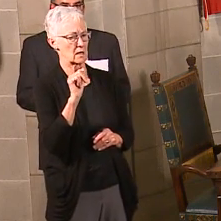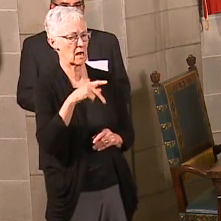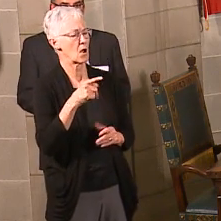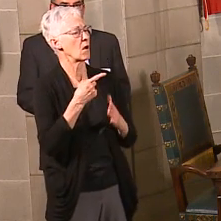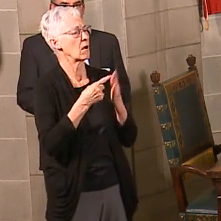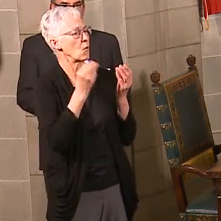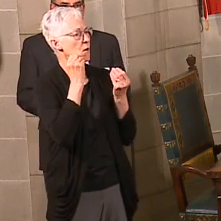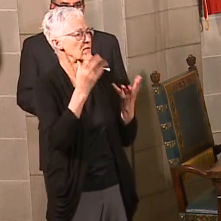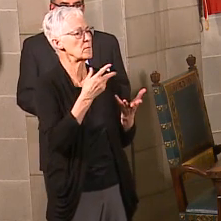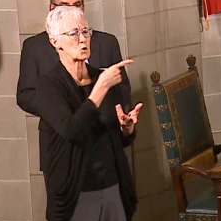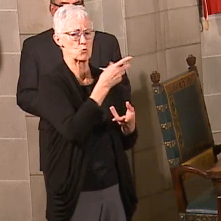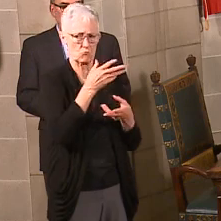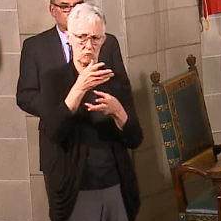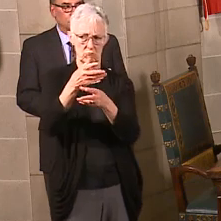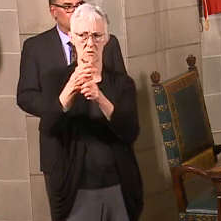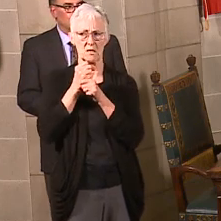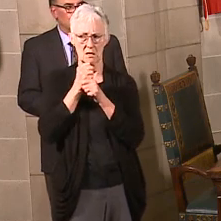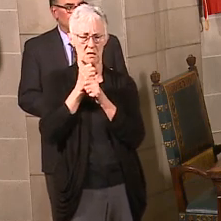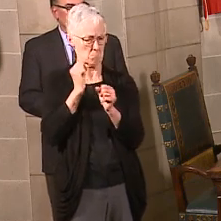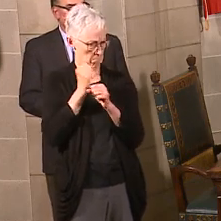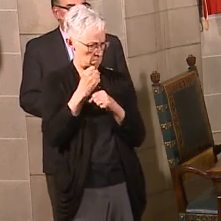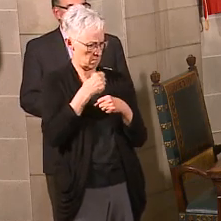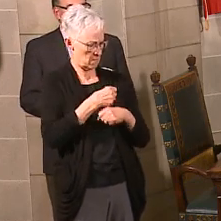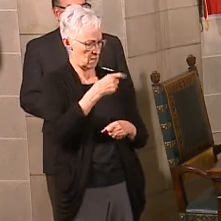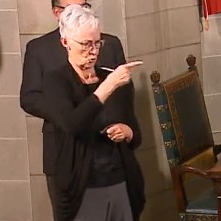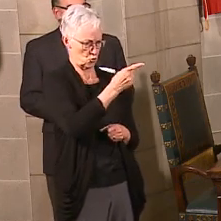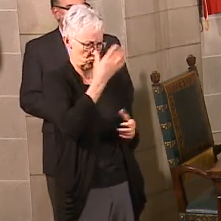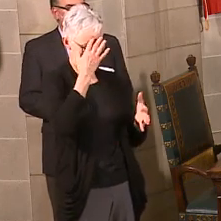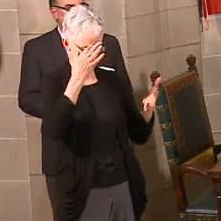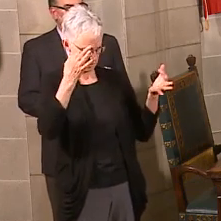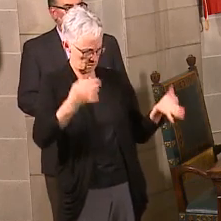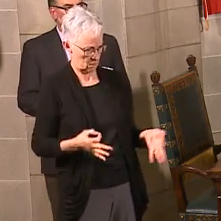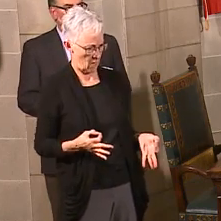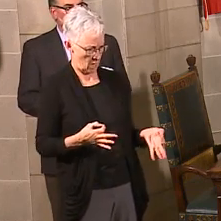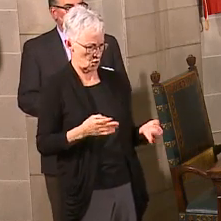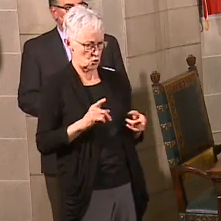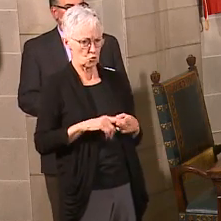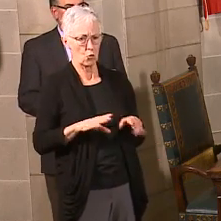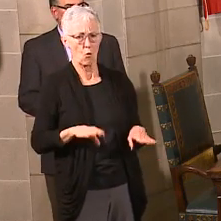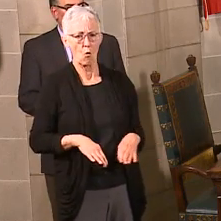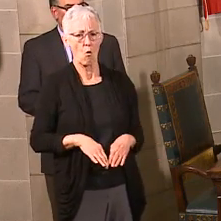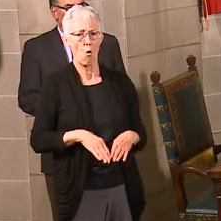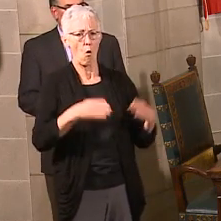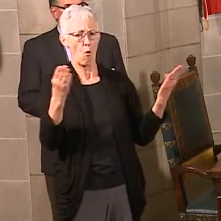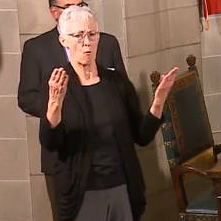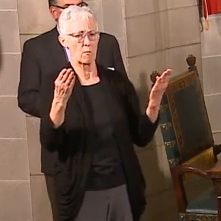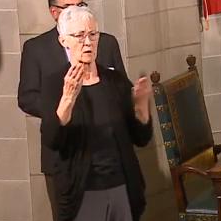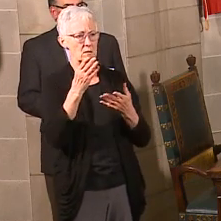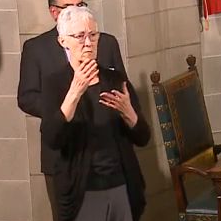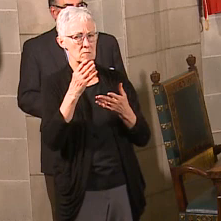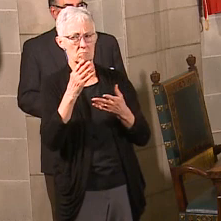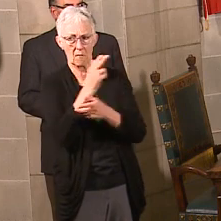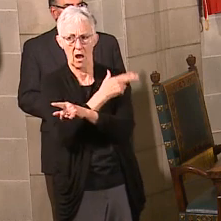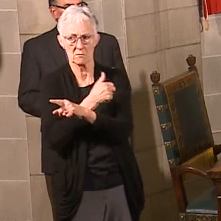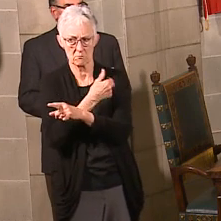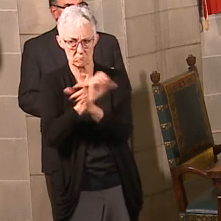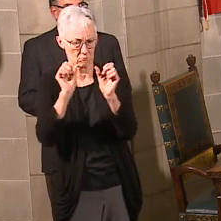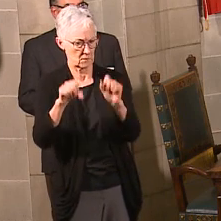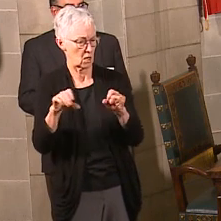data or what information do we get with regard to Why do we think we can all now start releasing